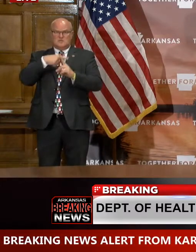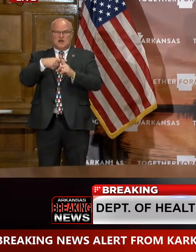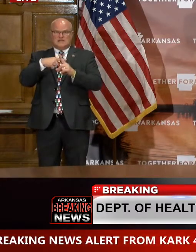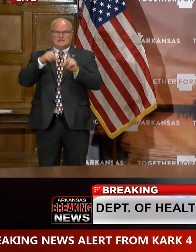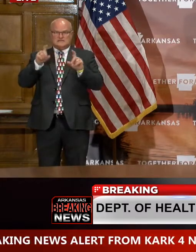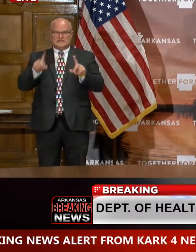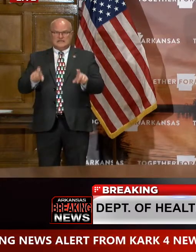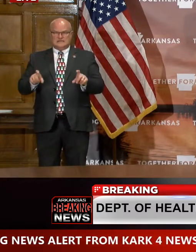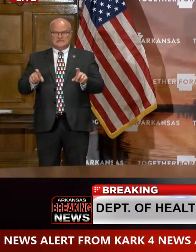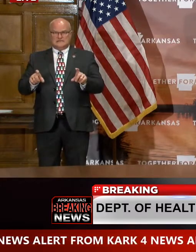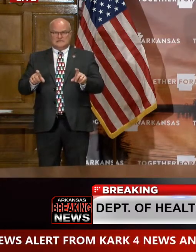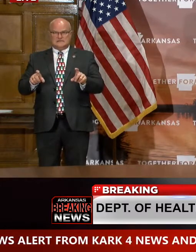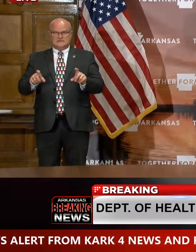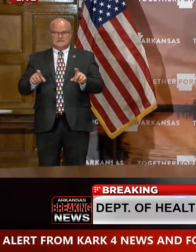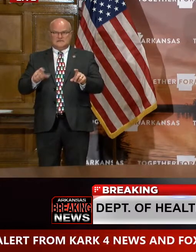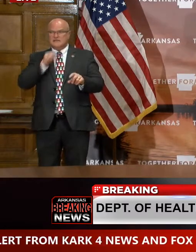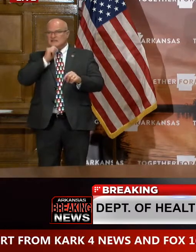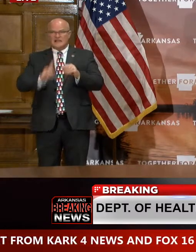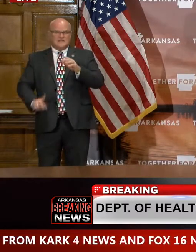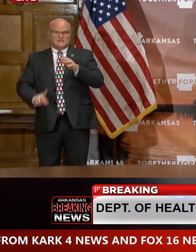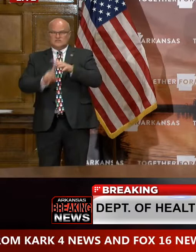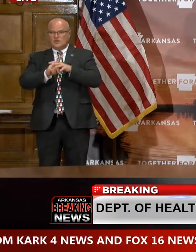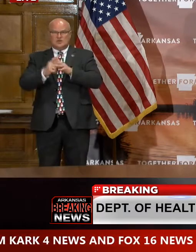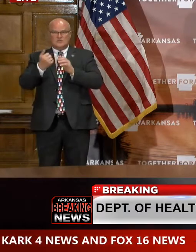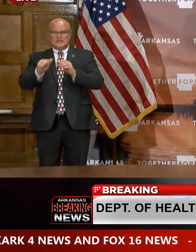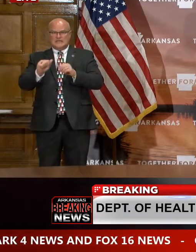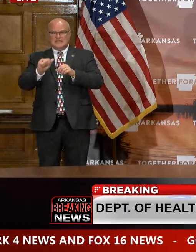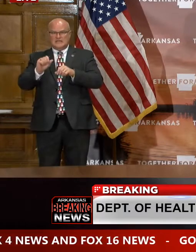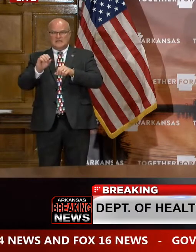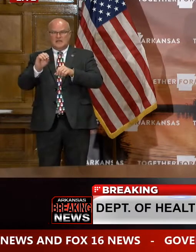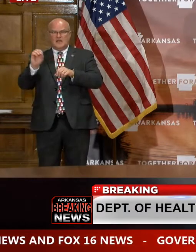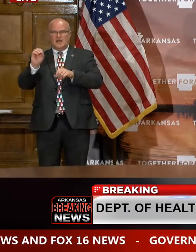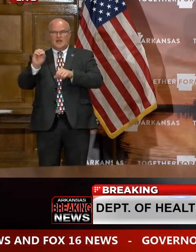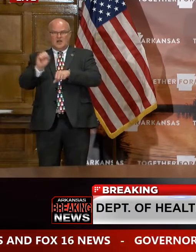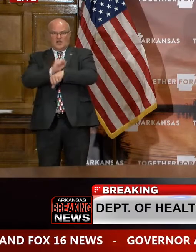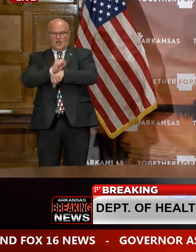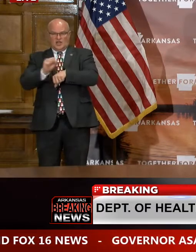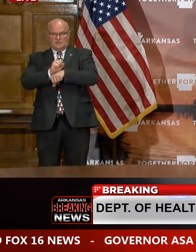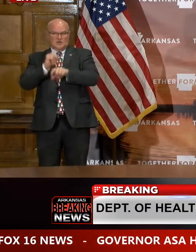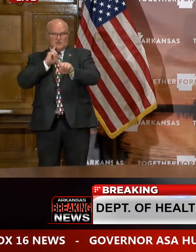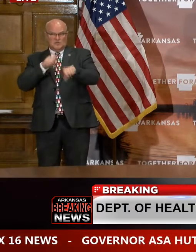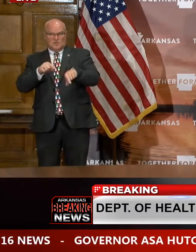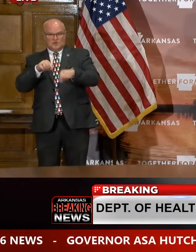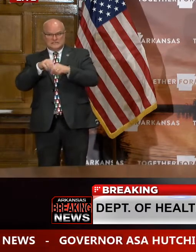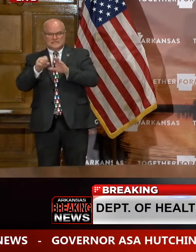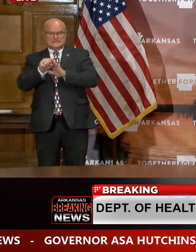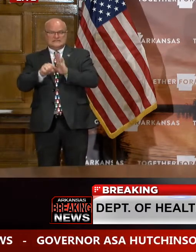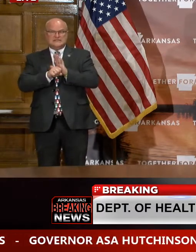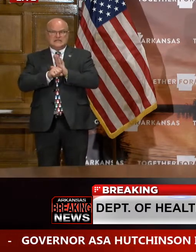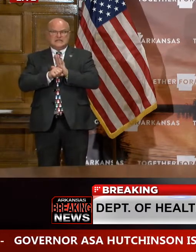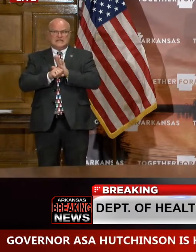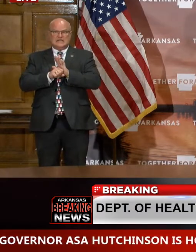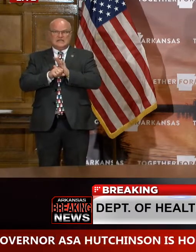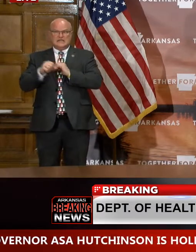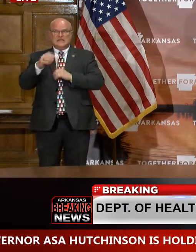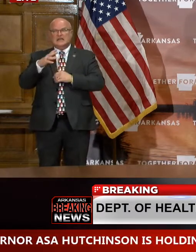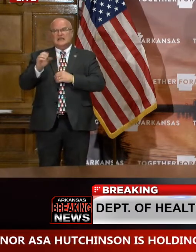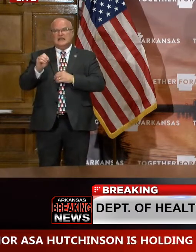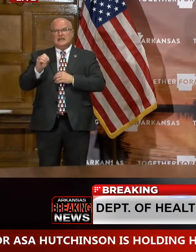tests. It hasn't shown up on any occupational reports that the state puts out.